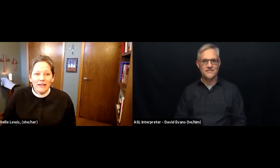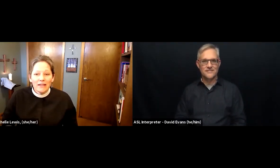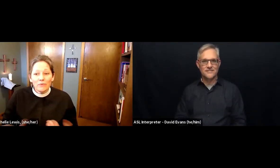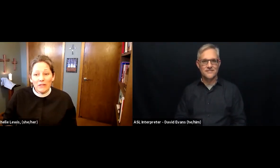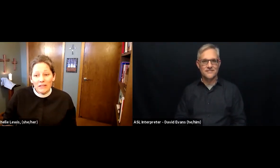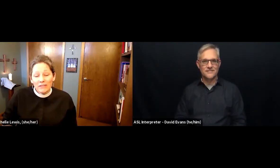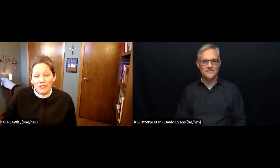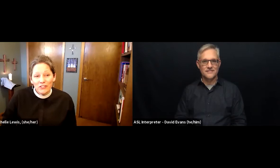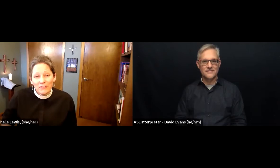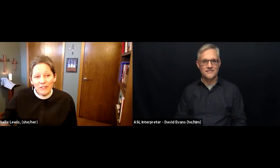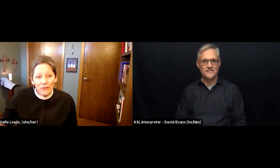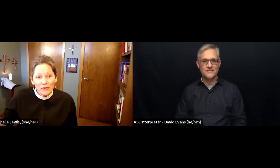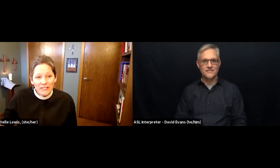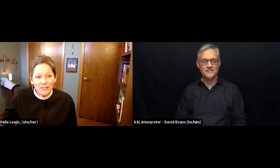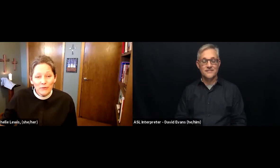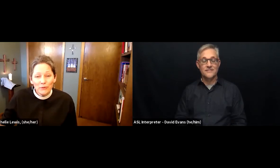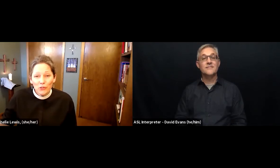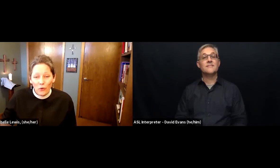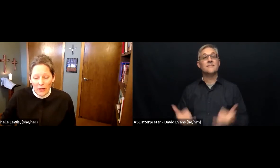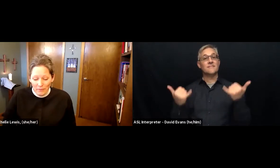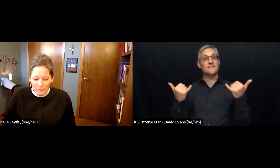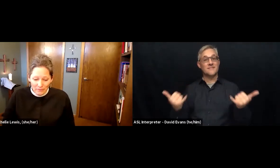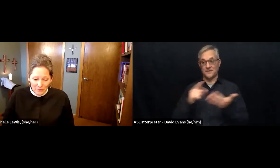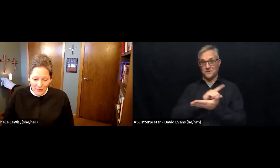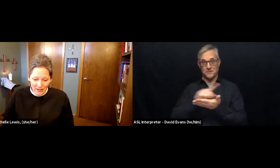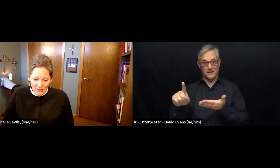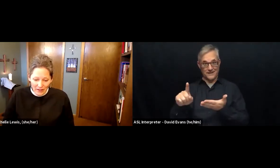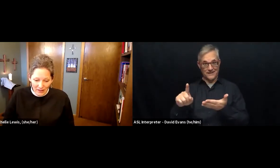And then we shift our focus to joy.